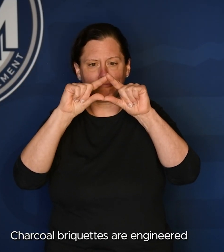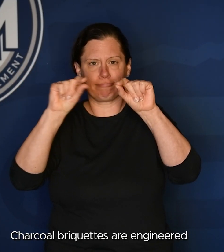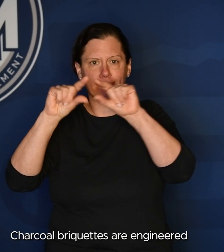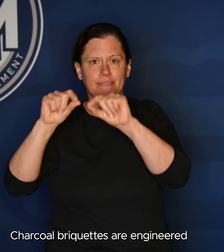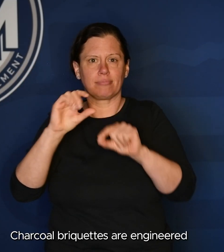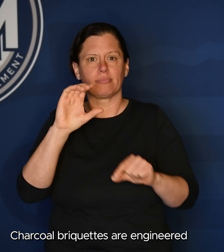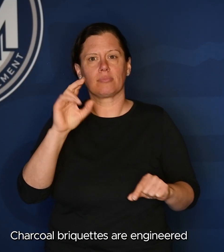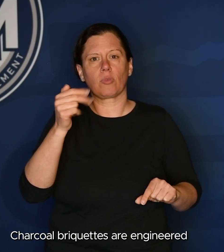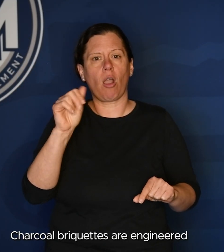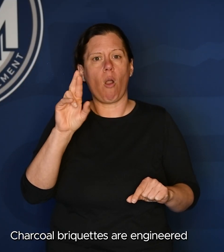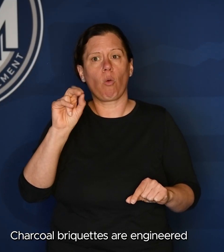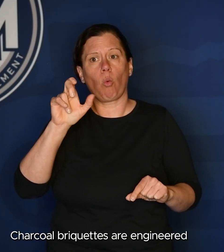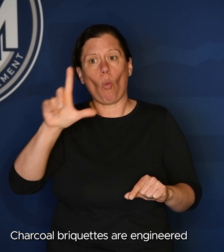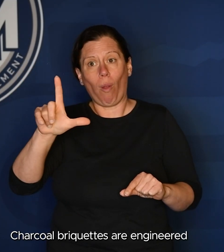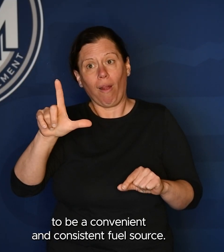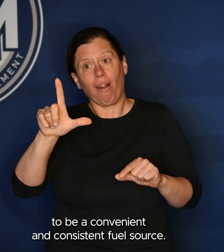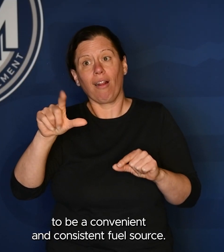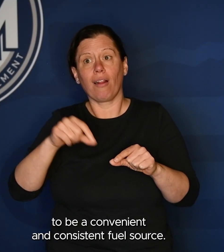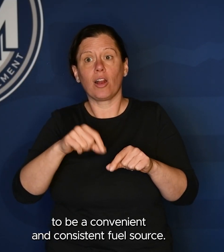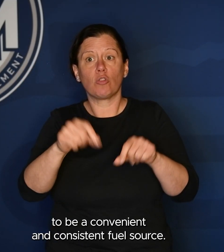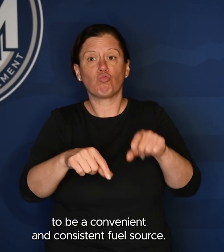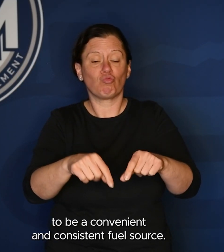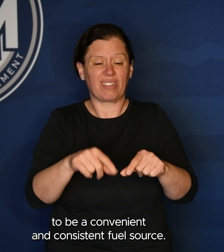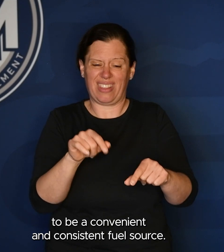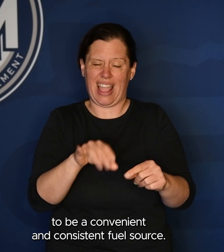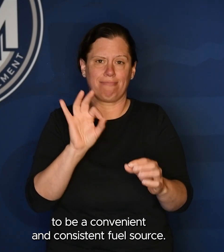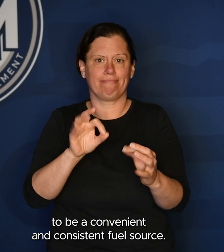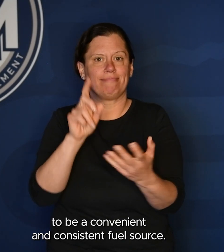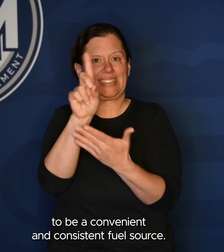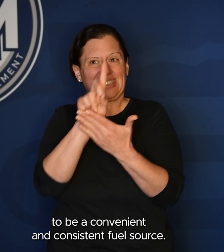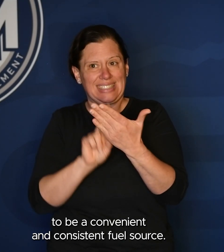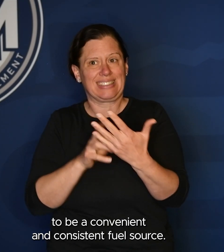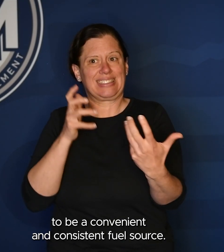Charcoal briquettes are engineered to be a convenient and consistent fuel source.